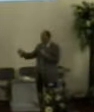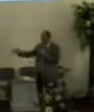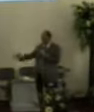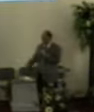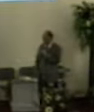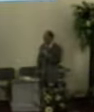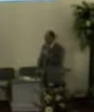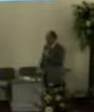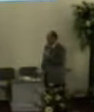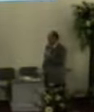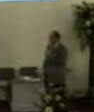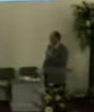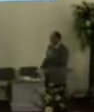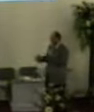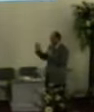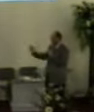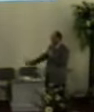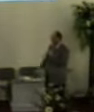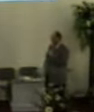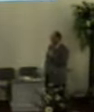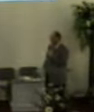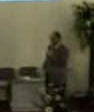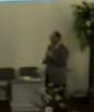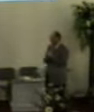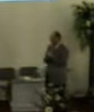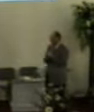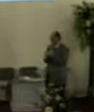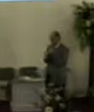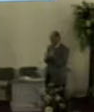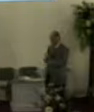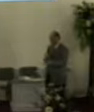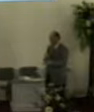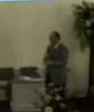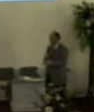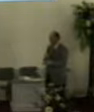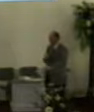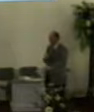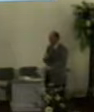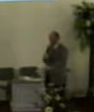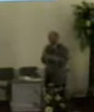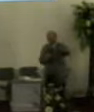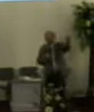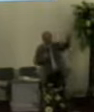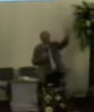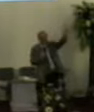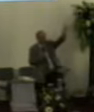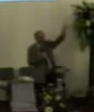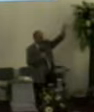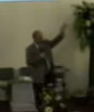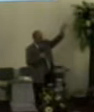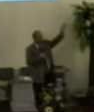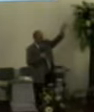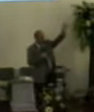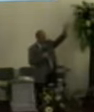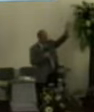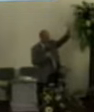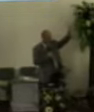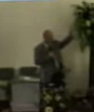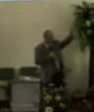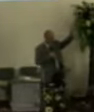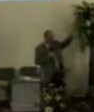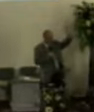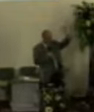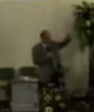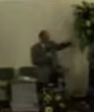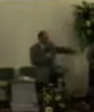We appreciate having you with us tonight. Thank you for being used of the Lord to minister to us tonight. How many feels blessed tonight? Well,